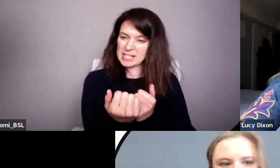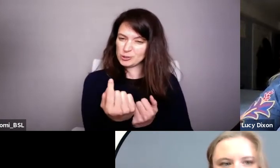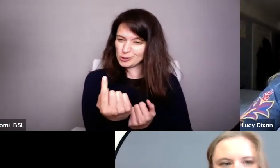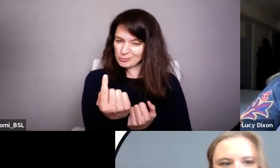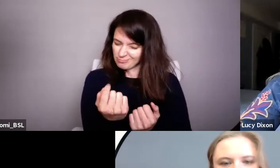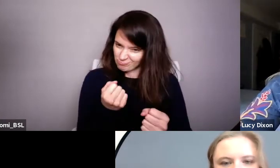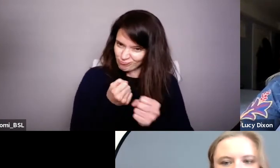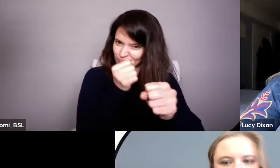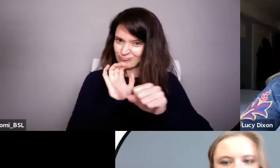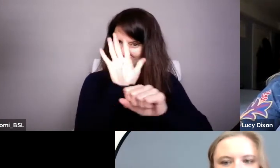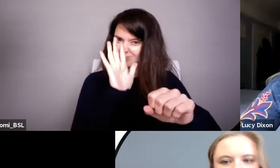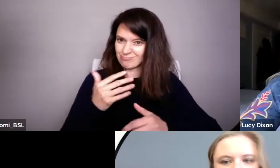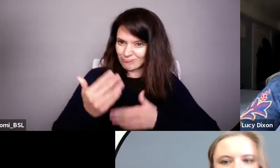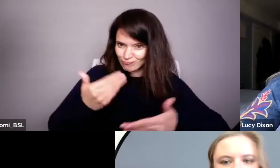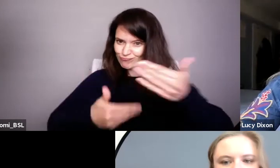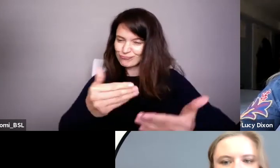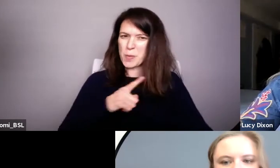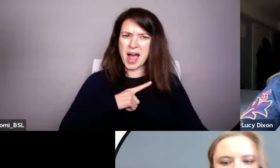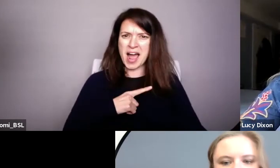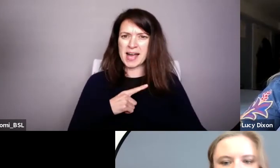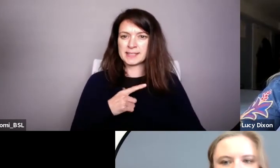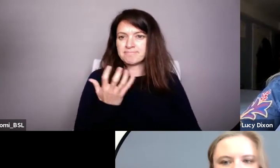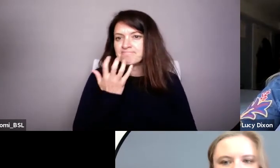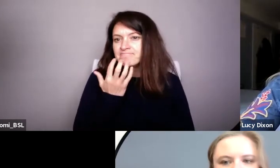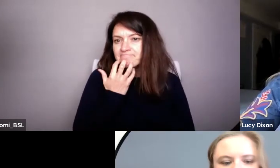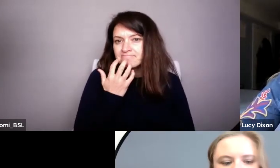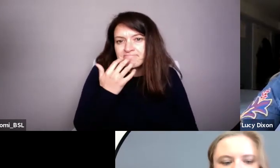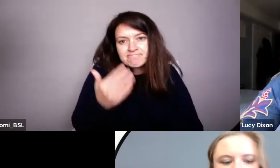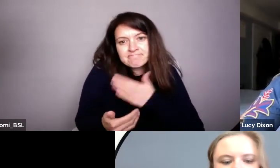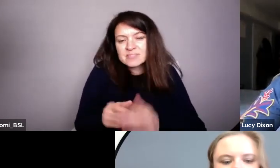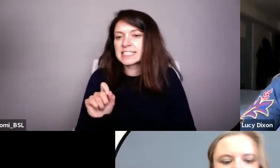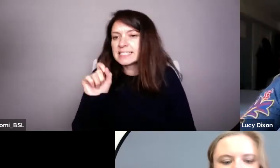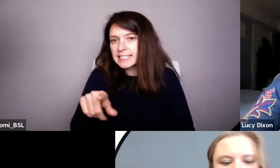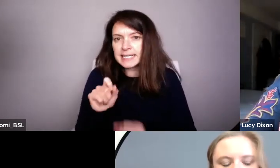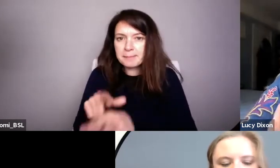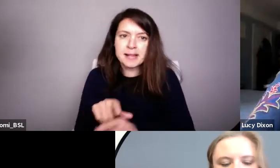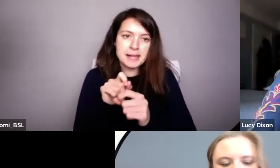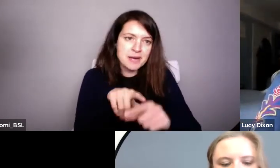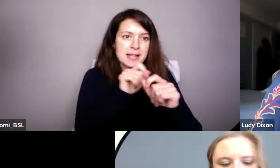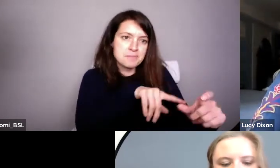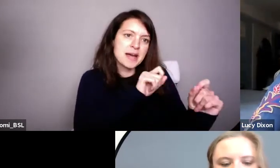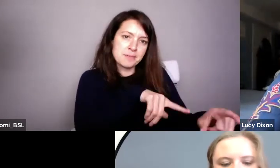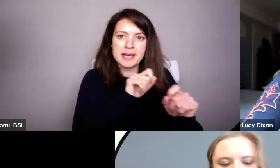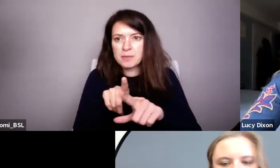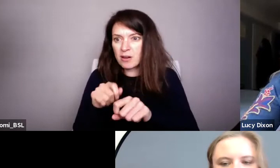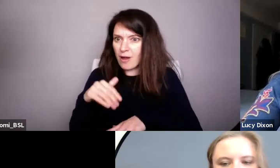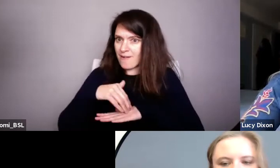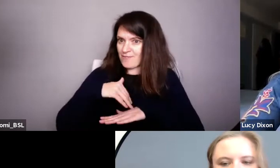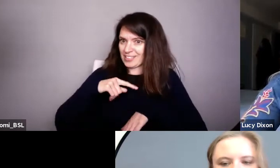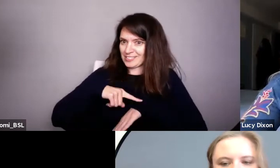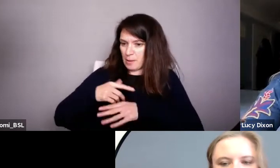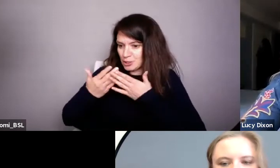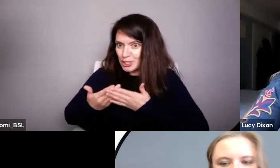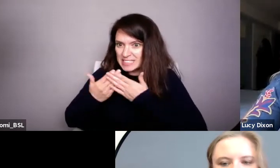think we cannot go on with, having to pass emails, taking time out of our studies because we're